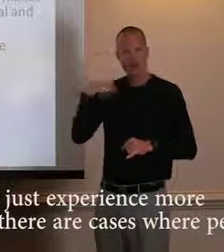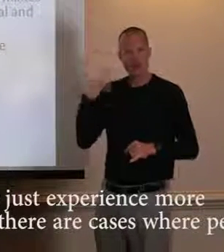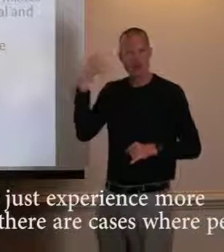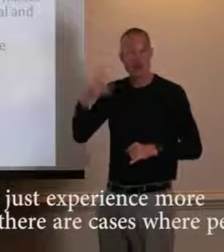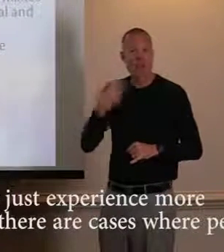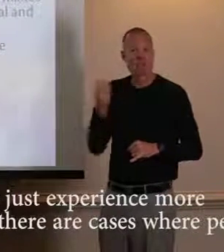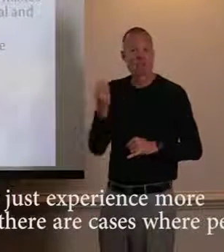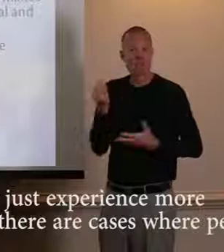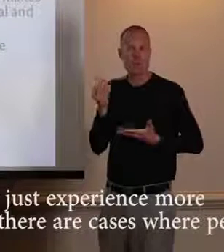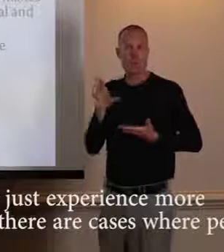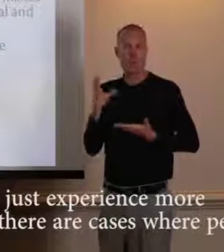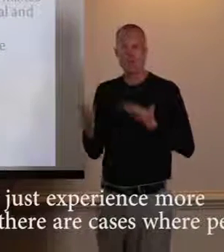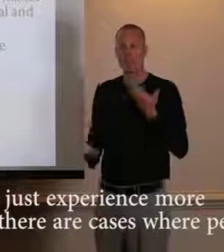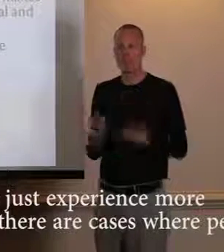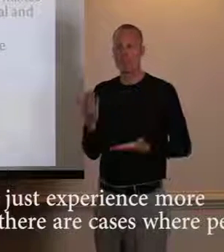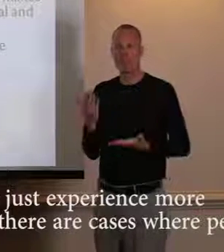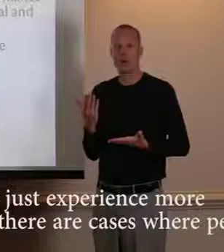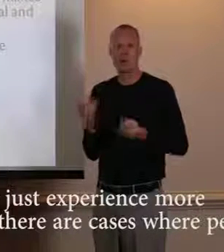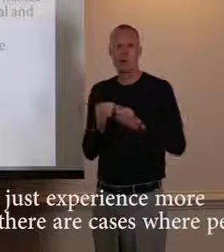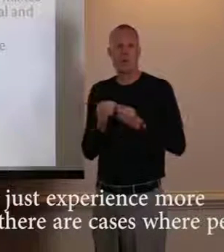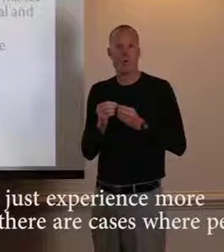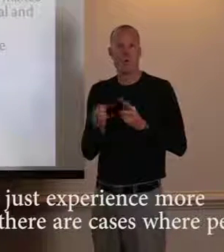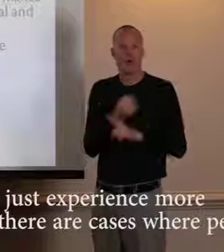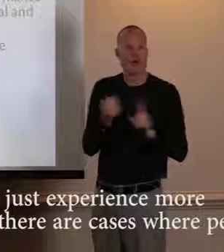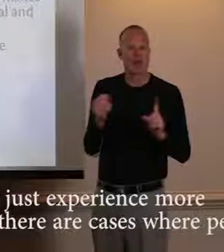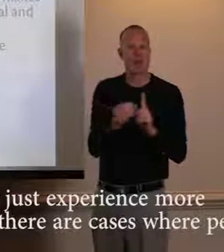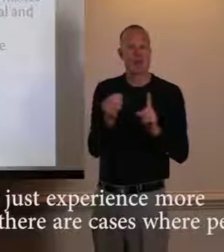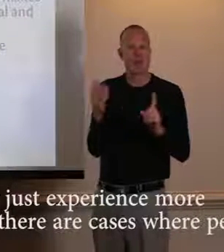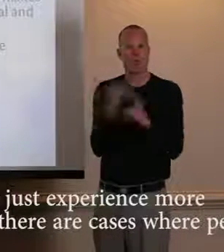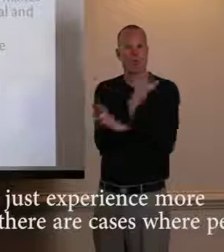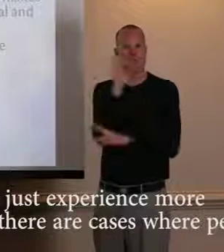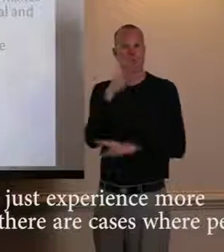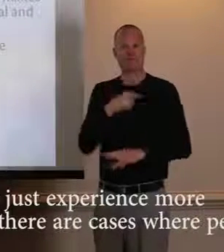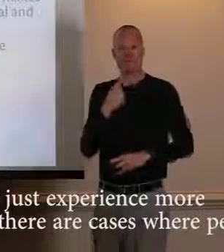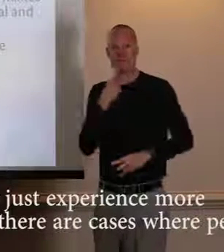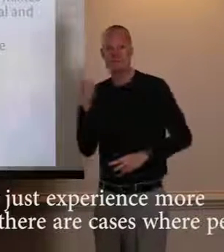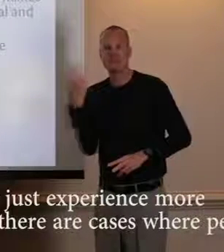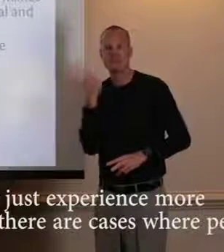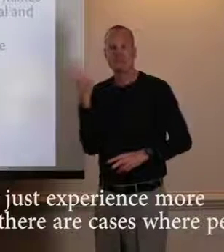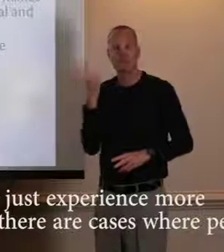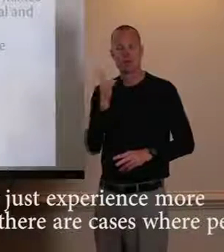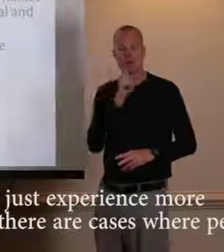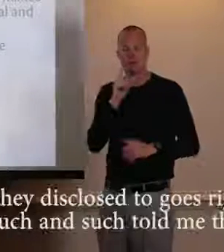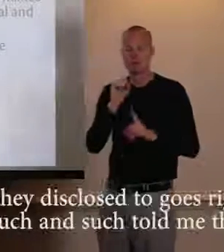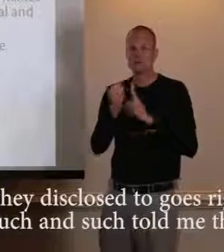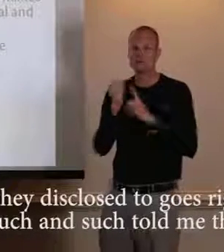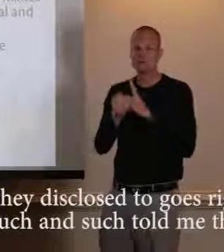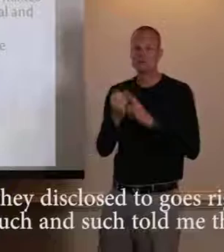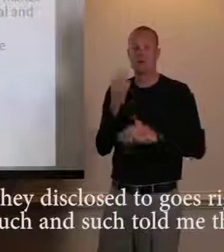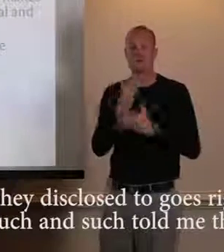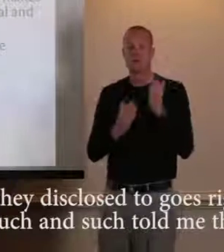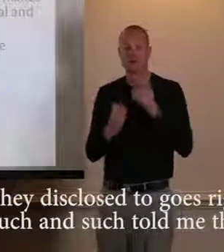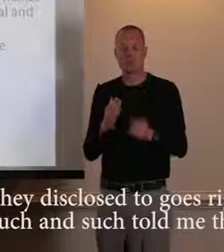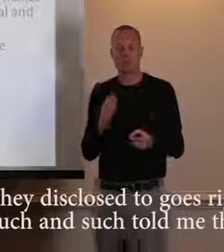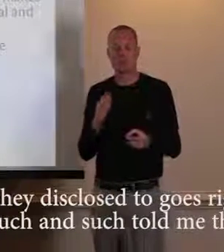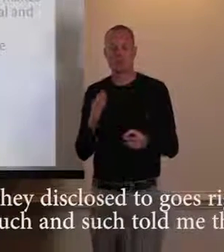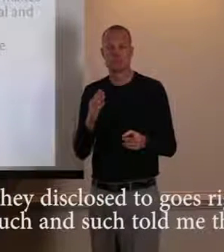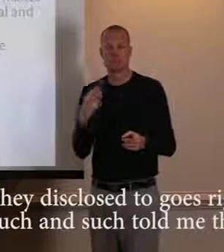Or they may just experience more violence by their abuser. So, there are cases where people disclose, and then whoever the party